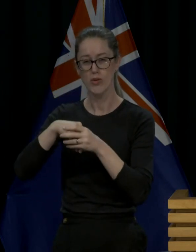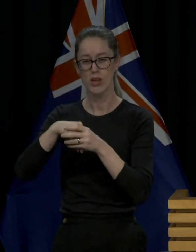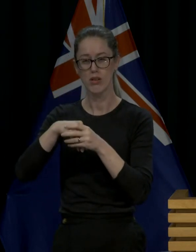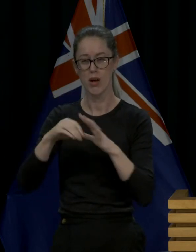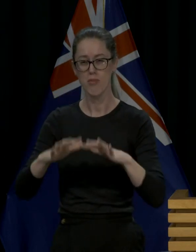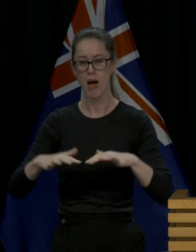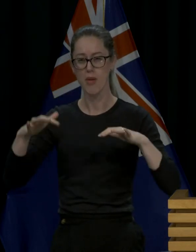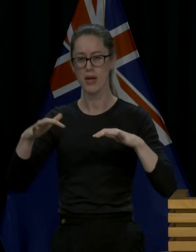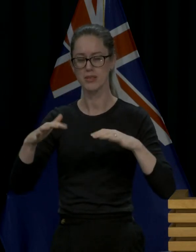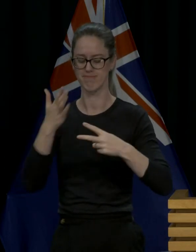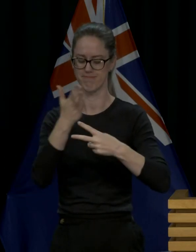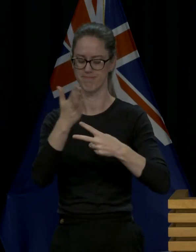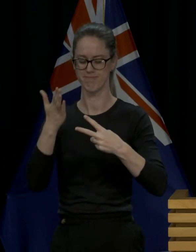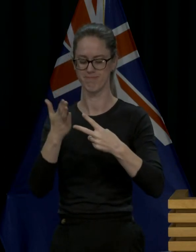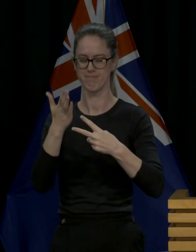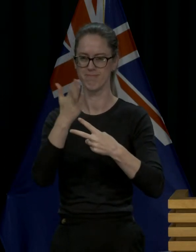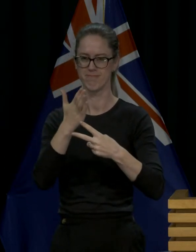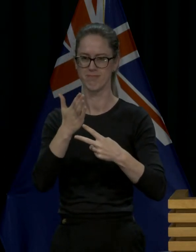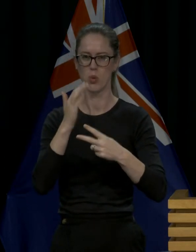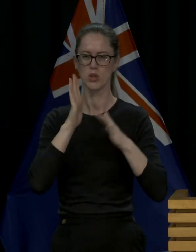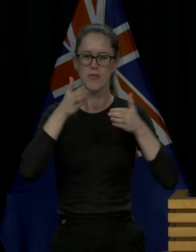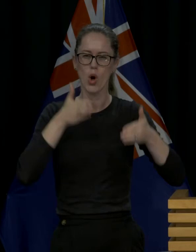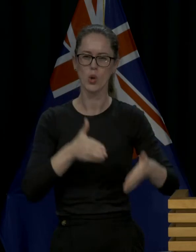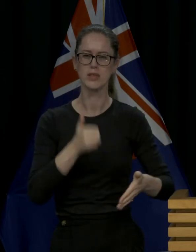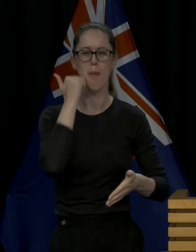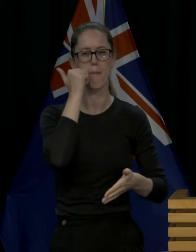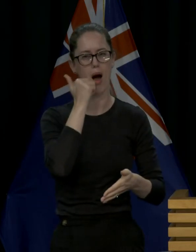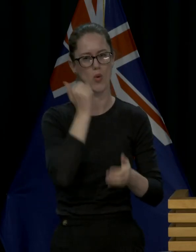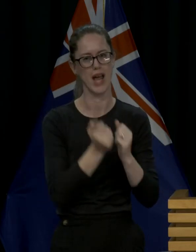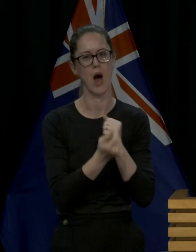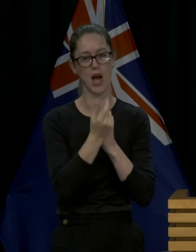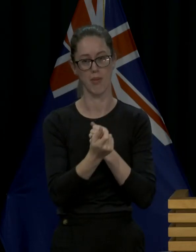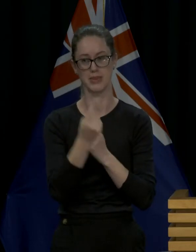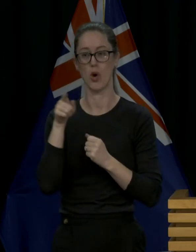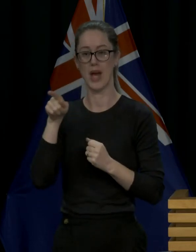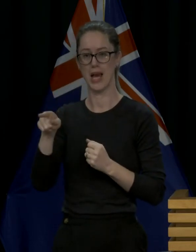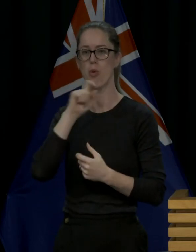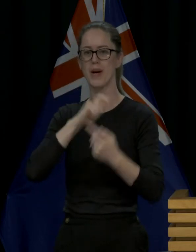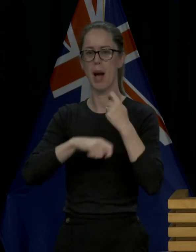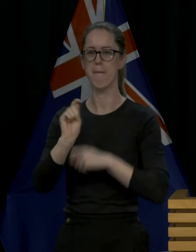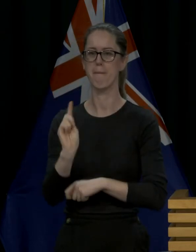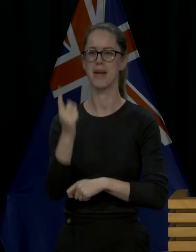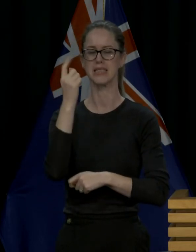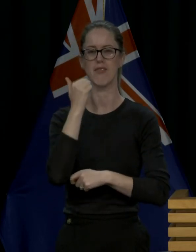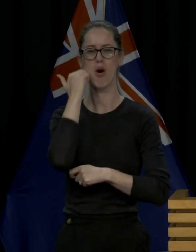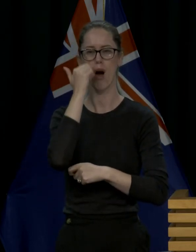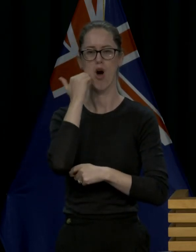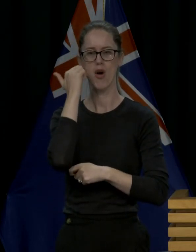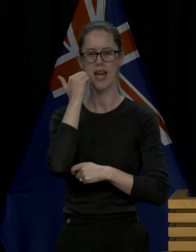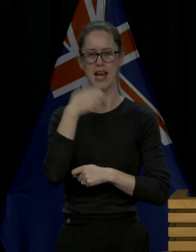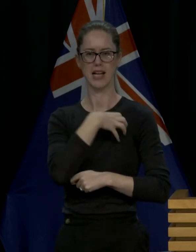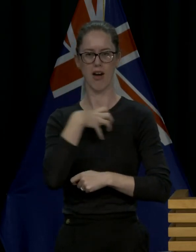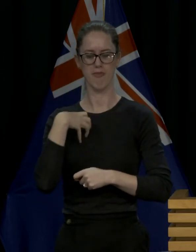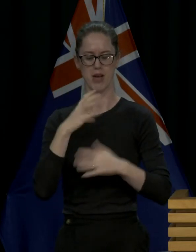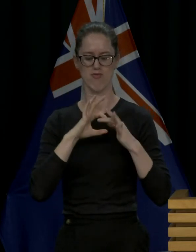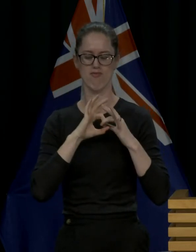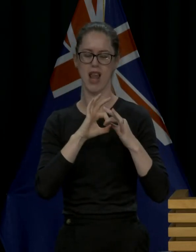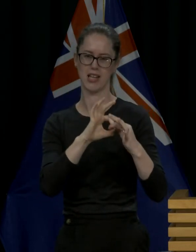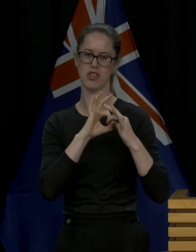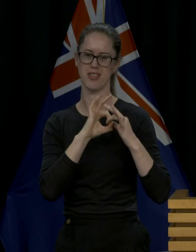twofold. He wants to improve outcomes for Maori and will do so in his role as Minister for Māori Crown Relations Te